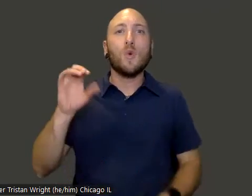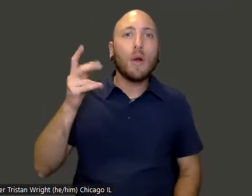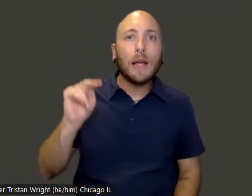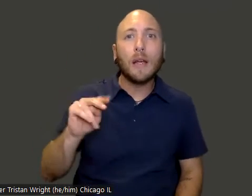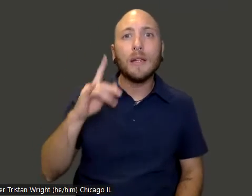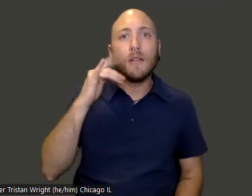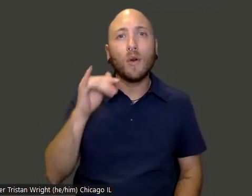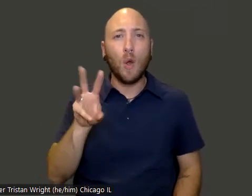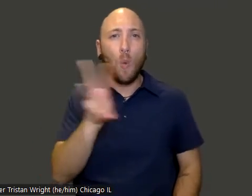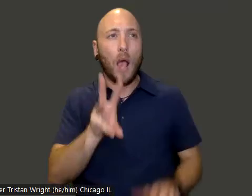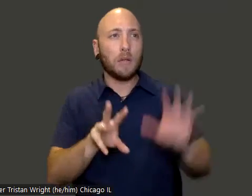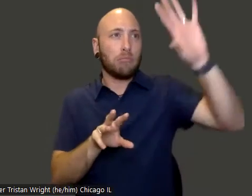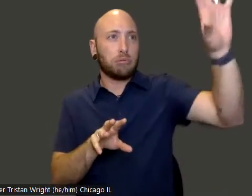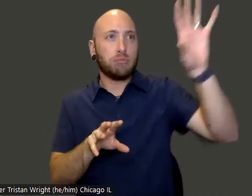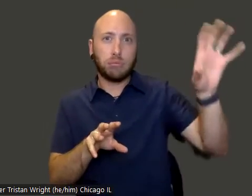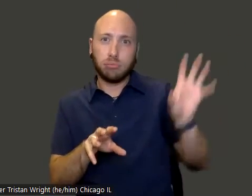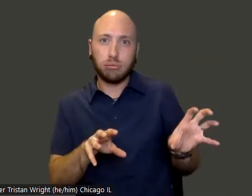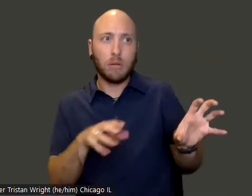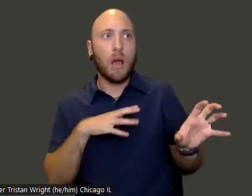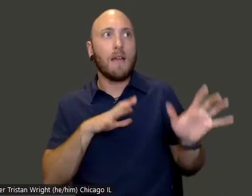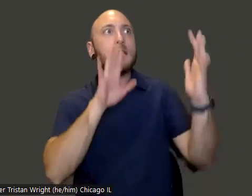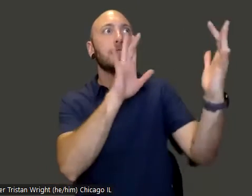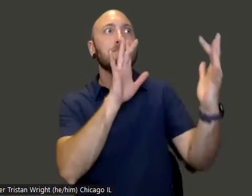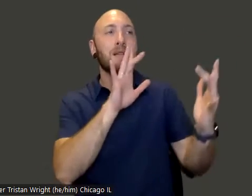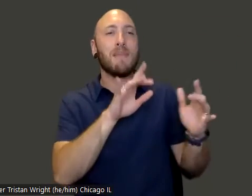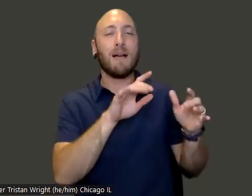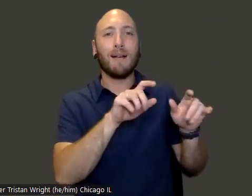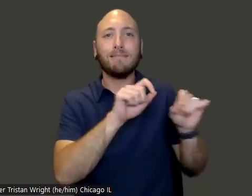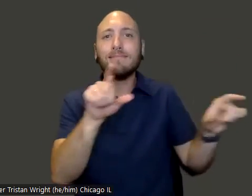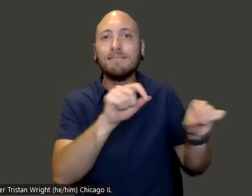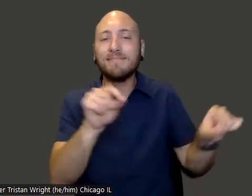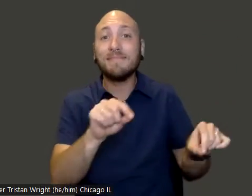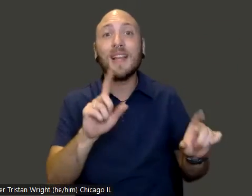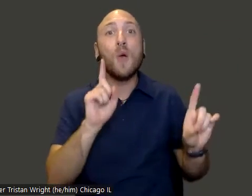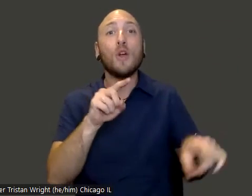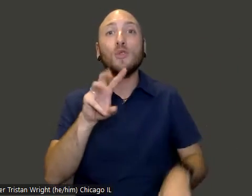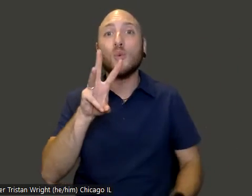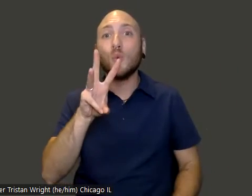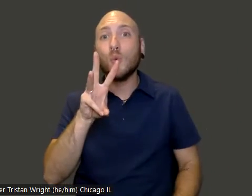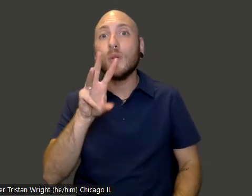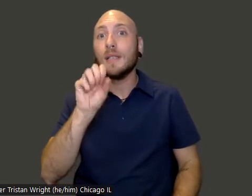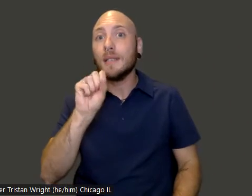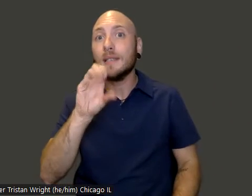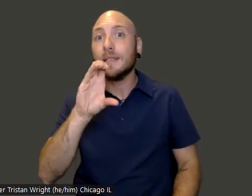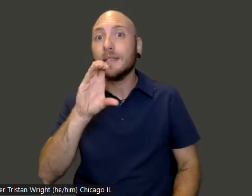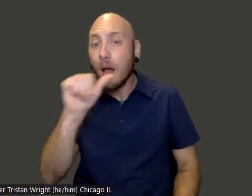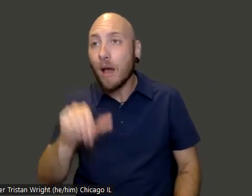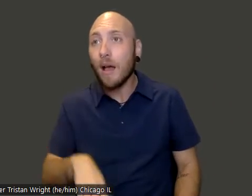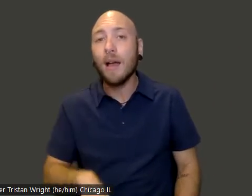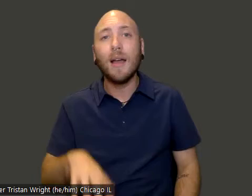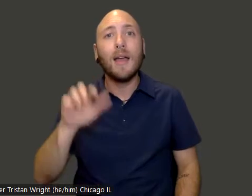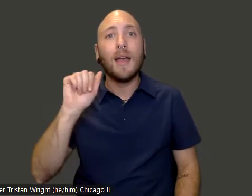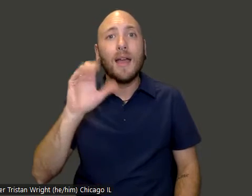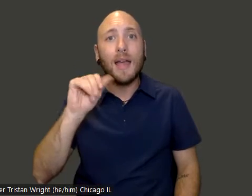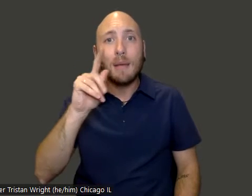spoke at Wacky Paw. I spoke at Whiskey Paw in Washington, and I got to go to Aki Paw, which was